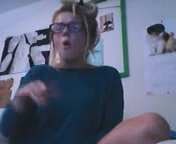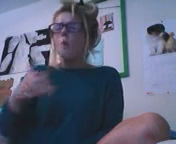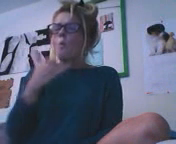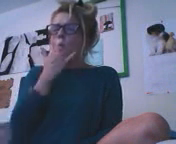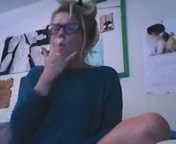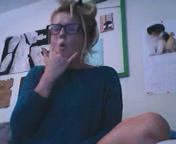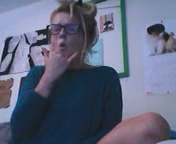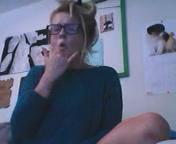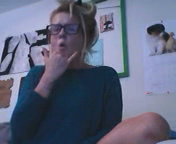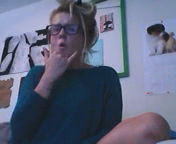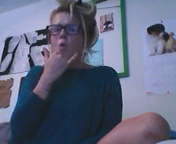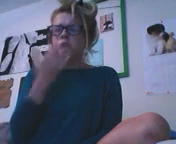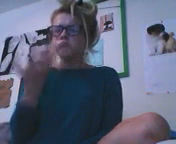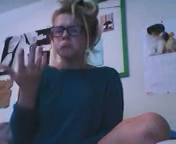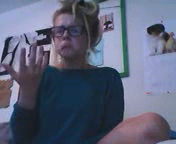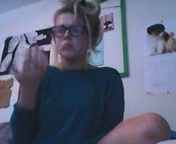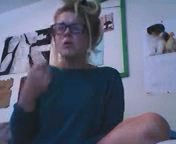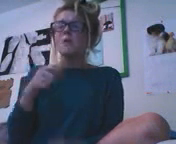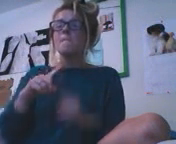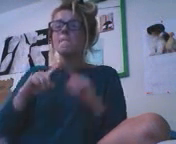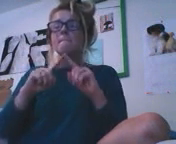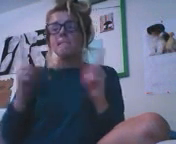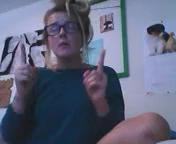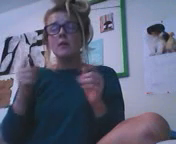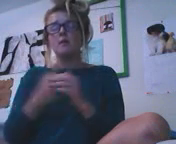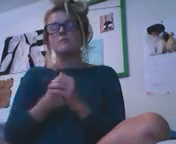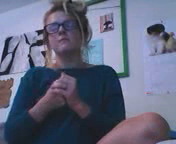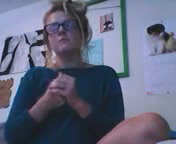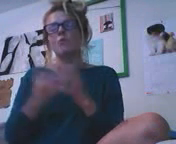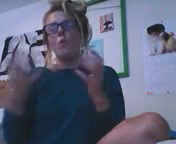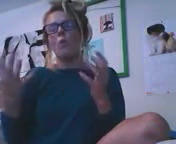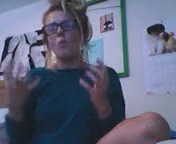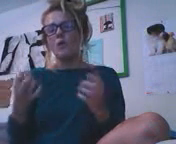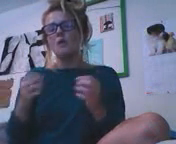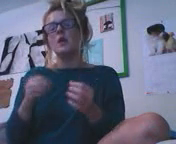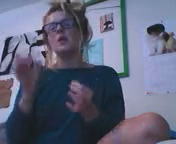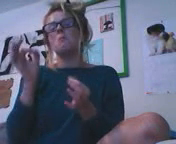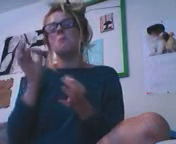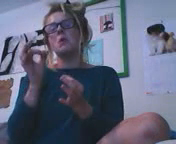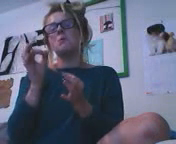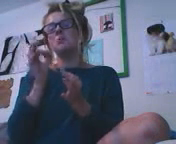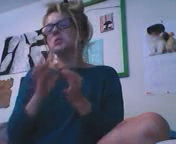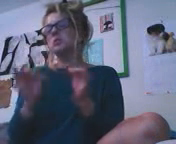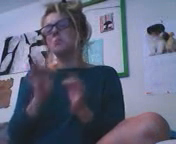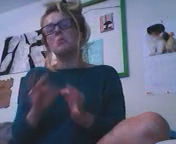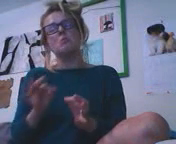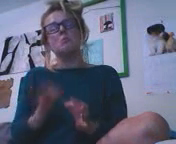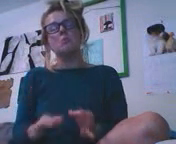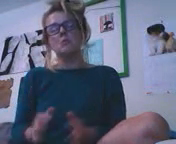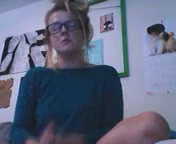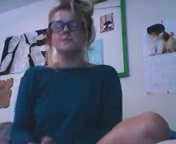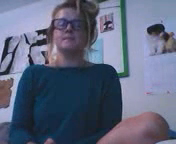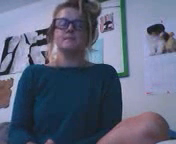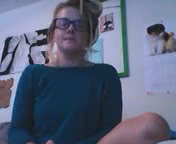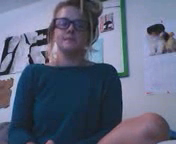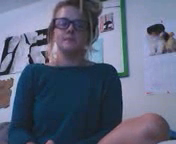lowest ratio when considering a balanced equation. And typically when balancing your equation using this method, you will